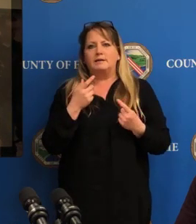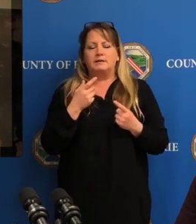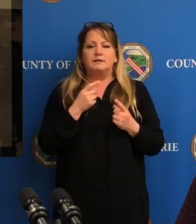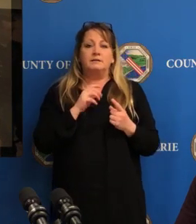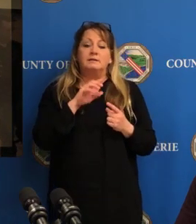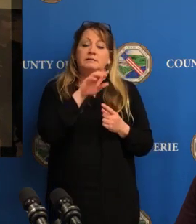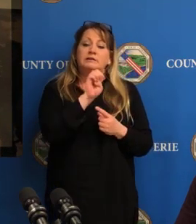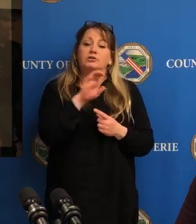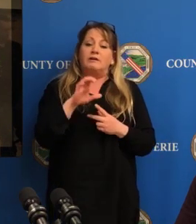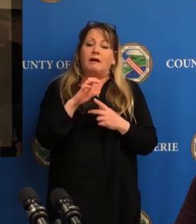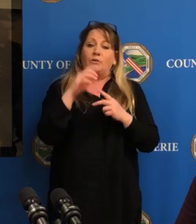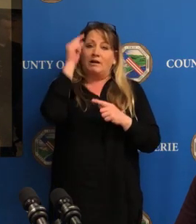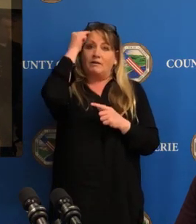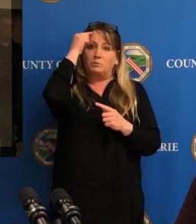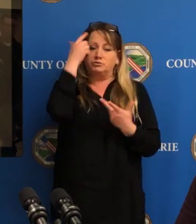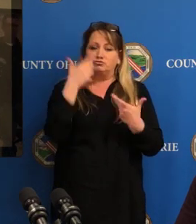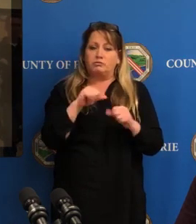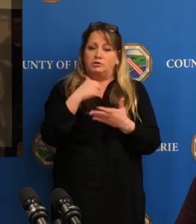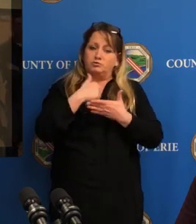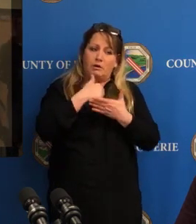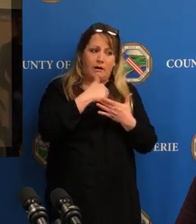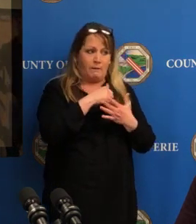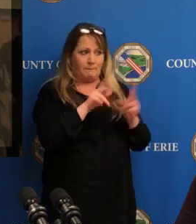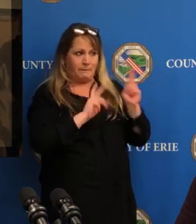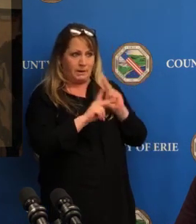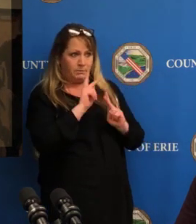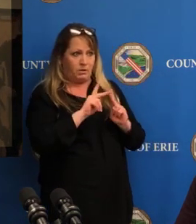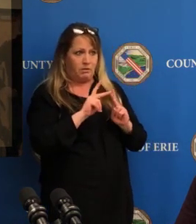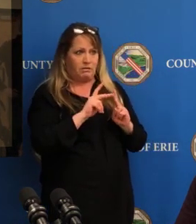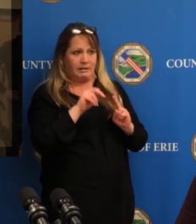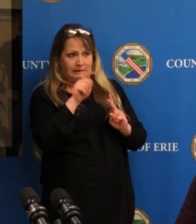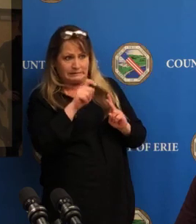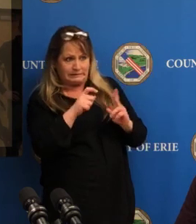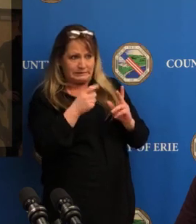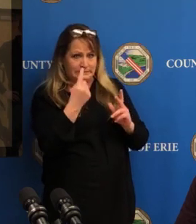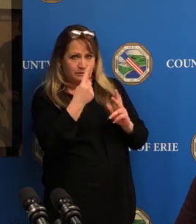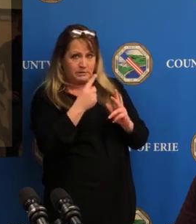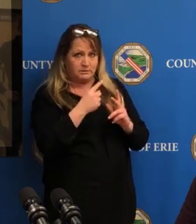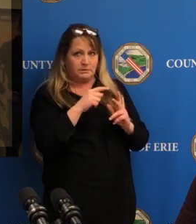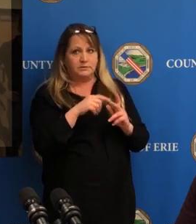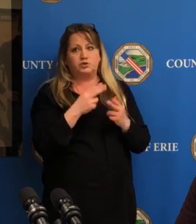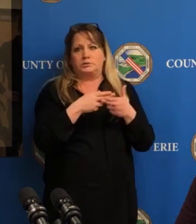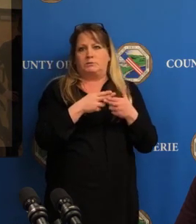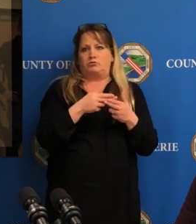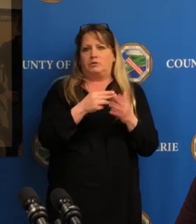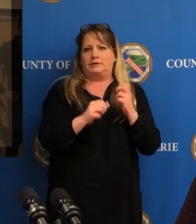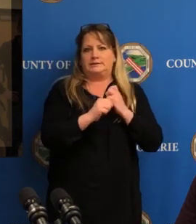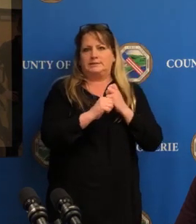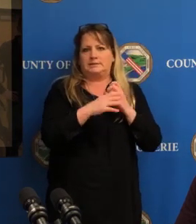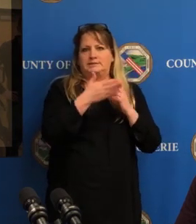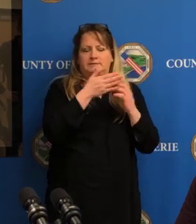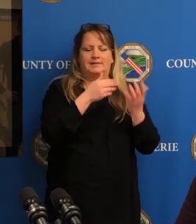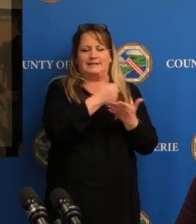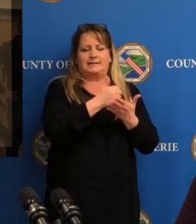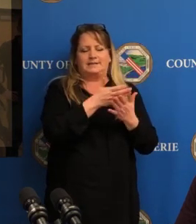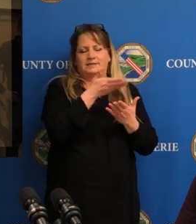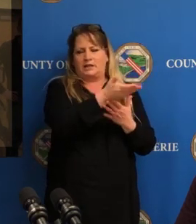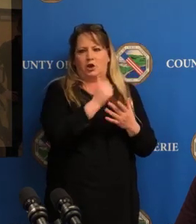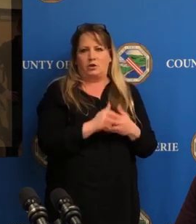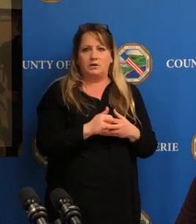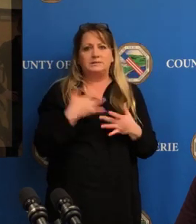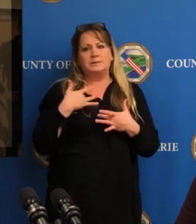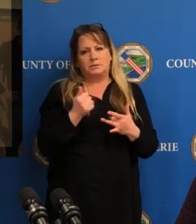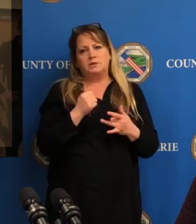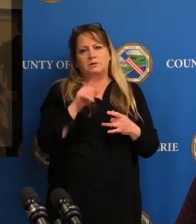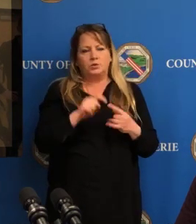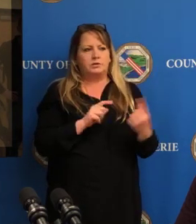Erie County government is there to assist people and families in need. So temporary assistance for needy families is up. Normally, you'd have to do an in-person interview and